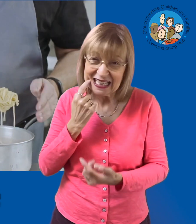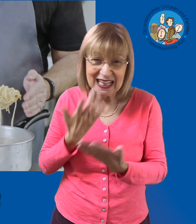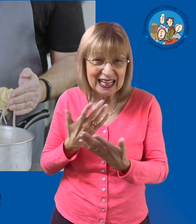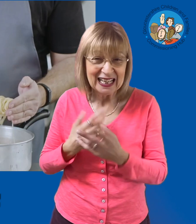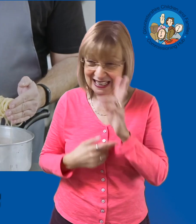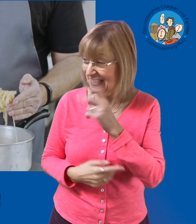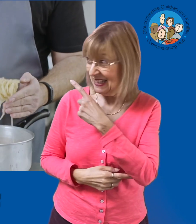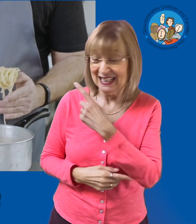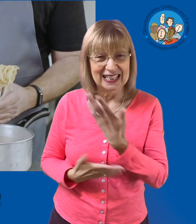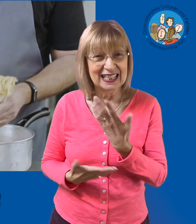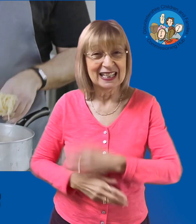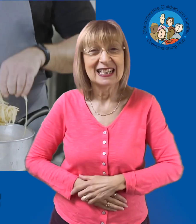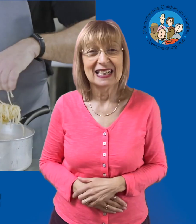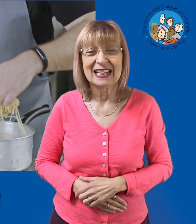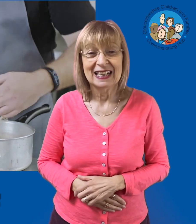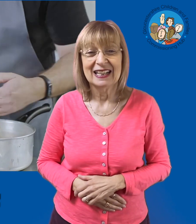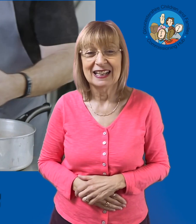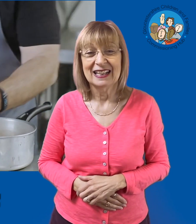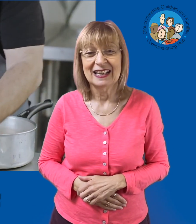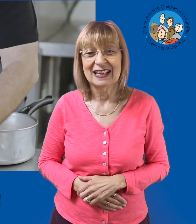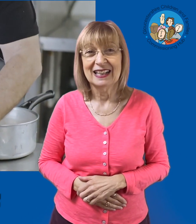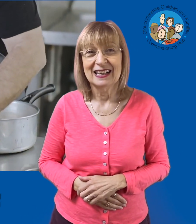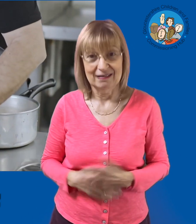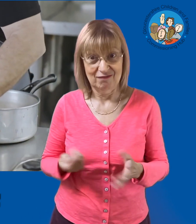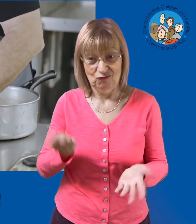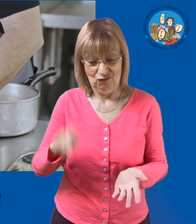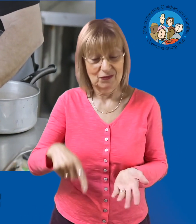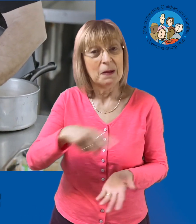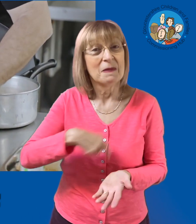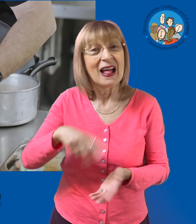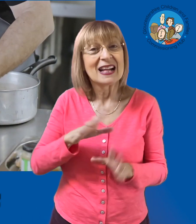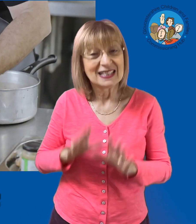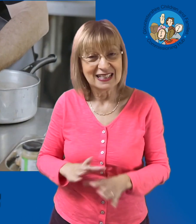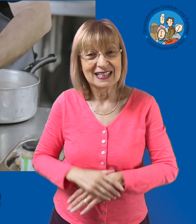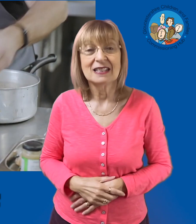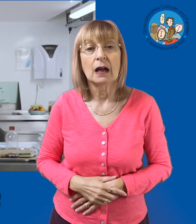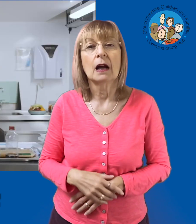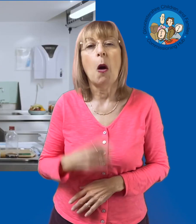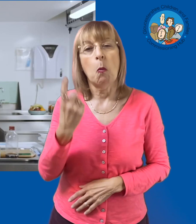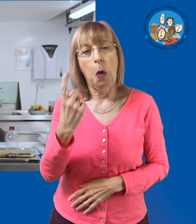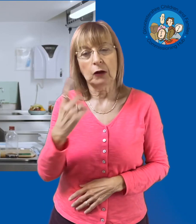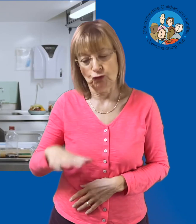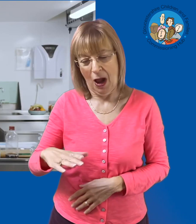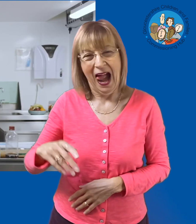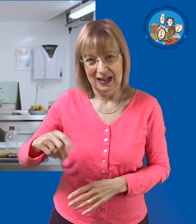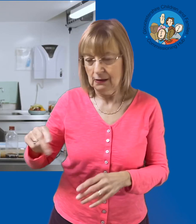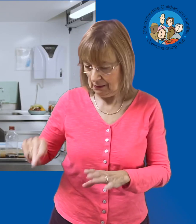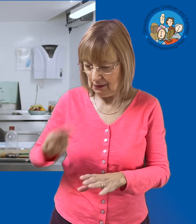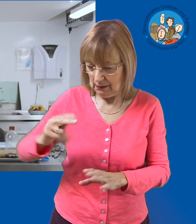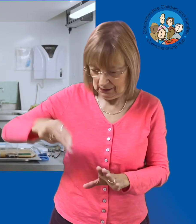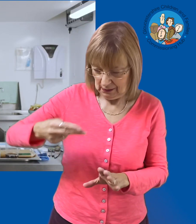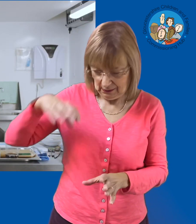of pasta and spaghetti, and you literally can just slide that down. So I'd do one little